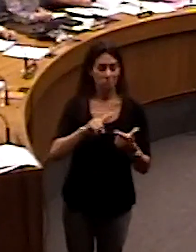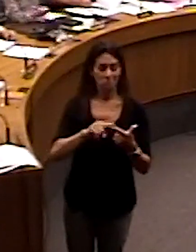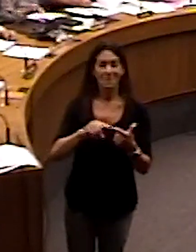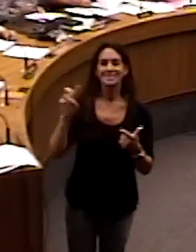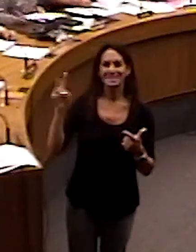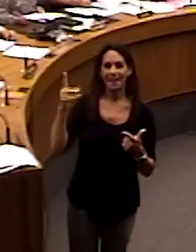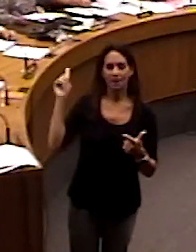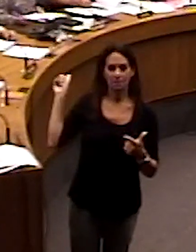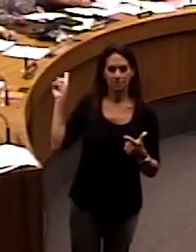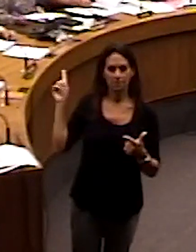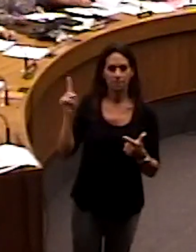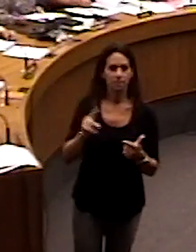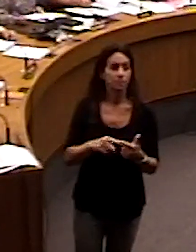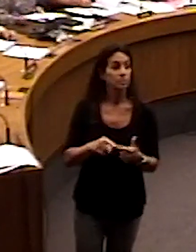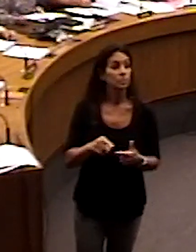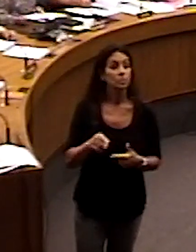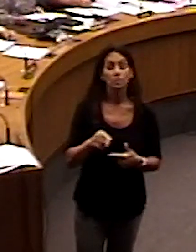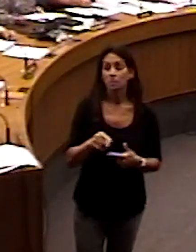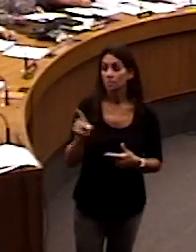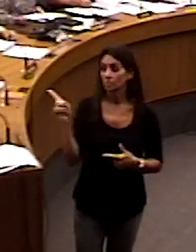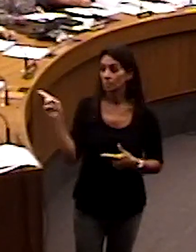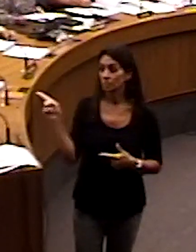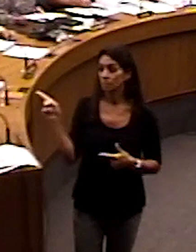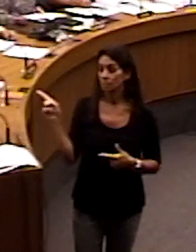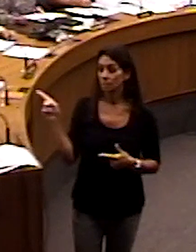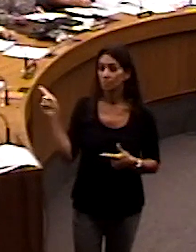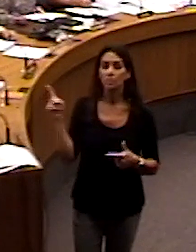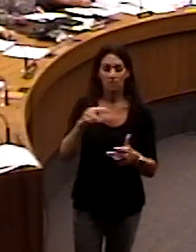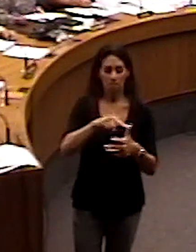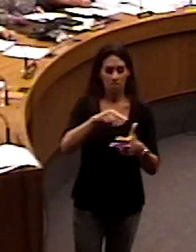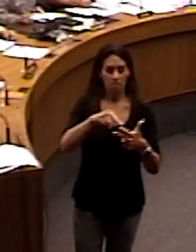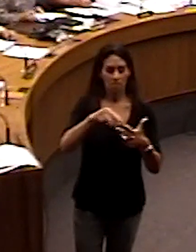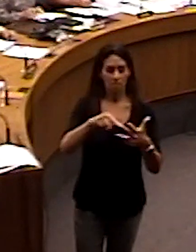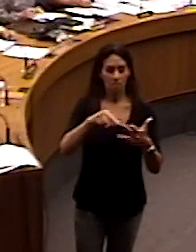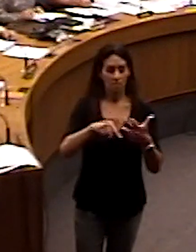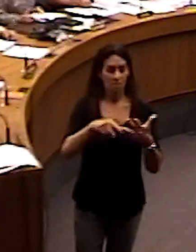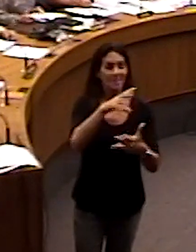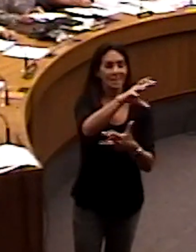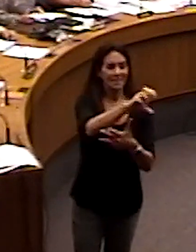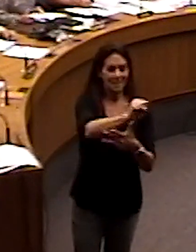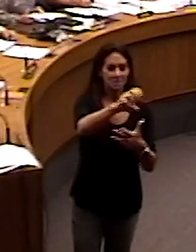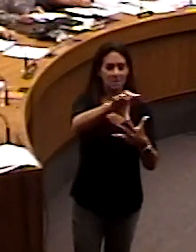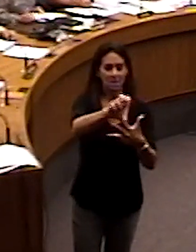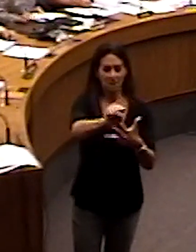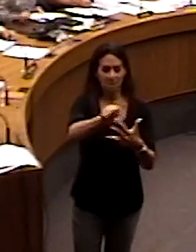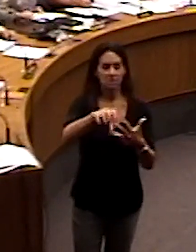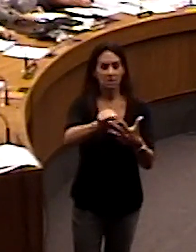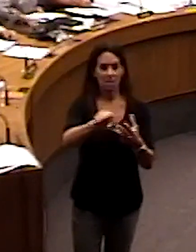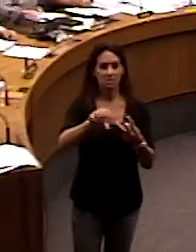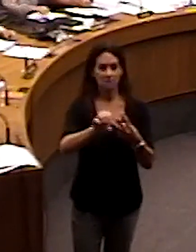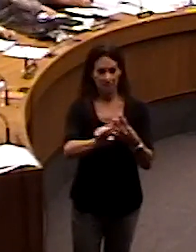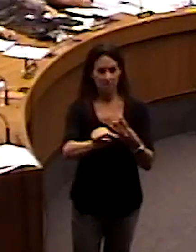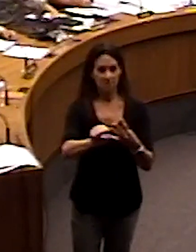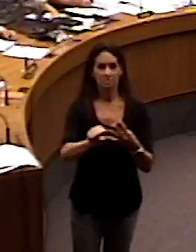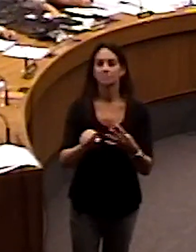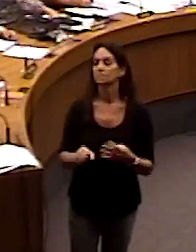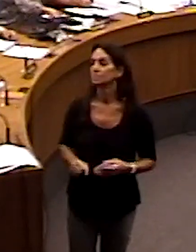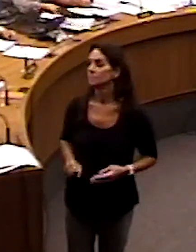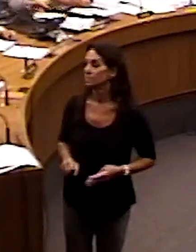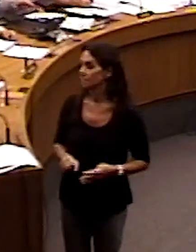Thank you. Roll call. Cafaro. Yes. Ellis. Yeah. Hodson. Yep. O'Donohue. Yes. Fermer. Absolutely.